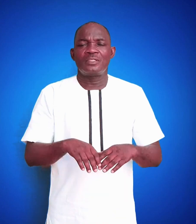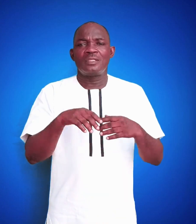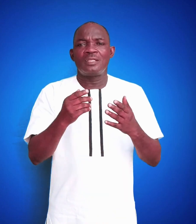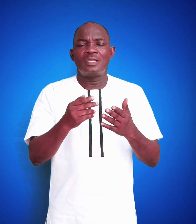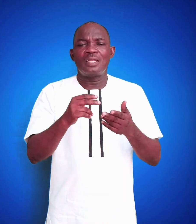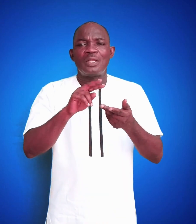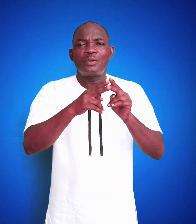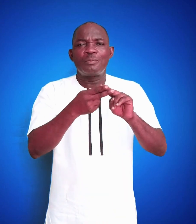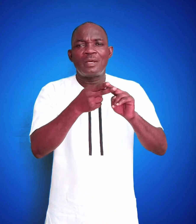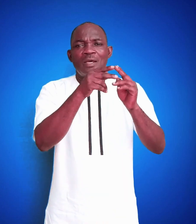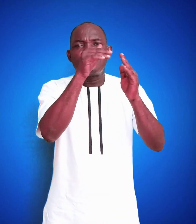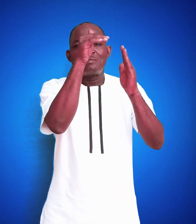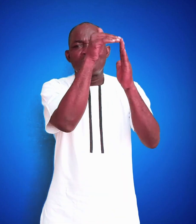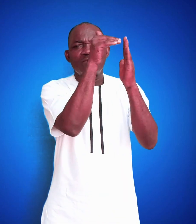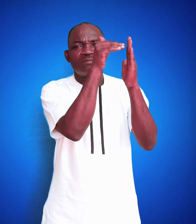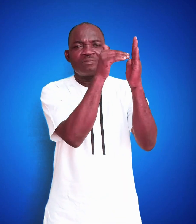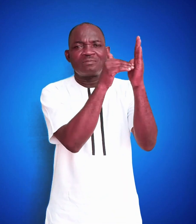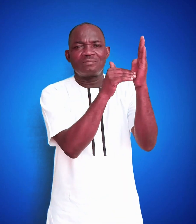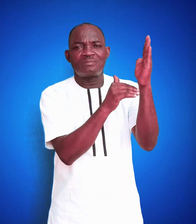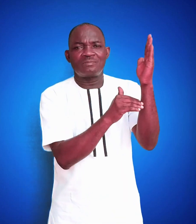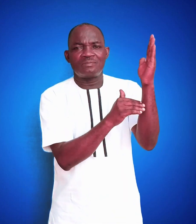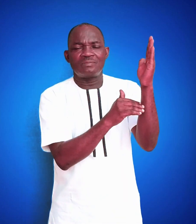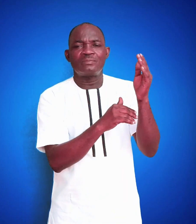Table of Contents.